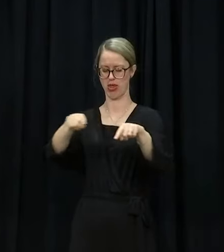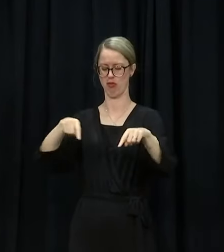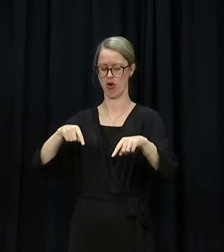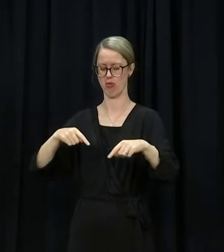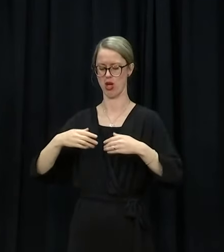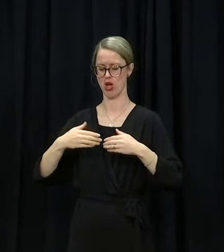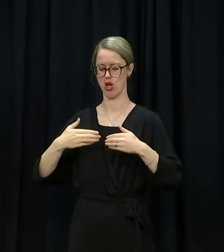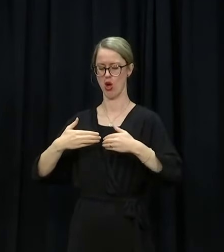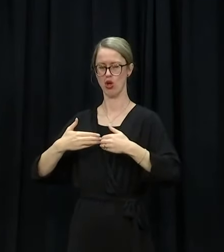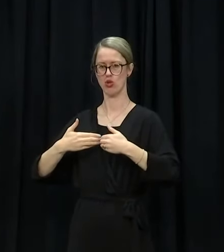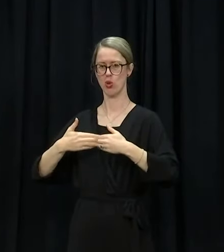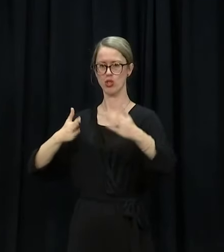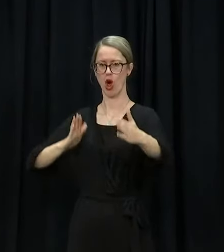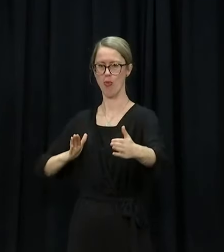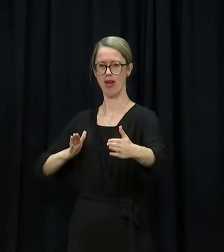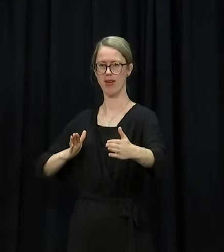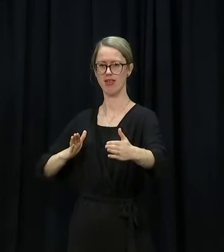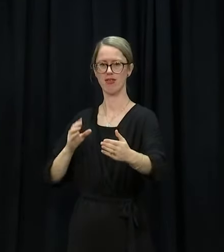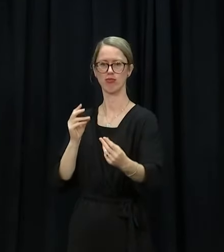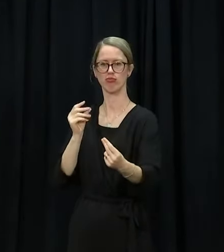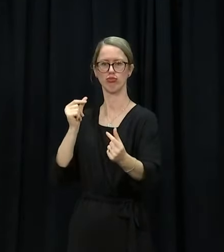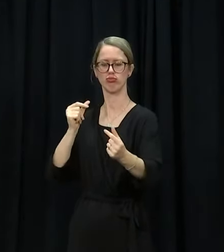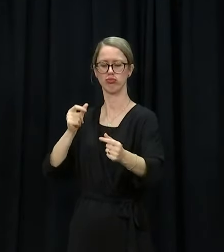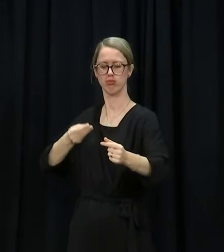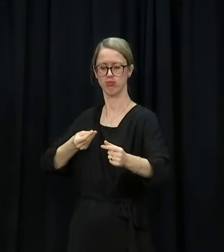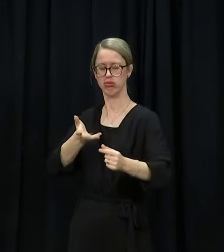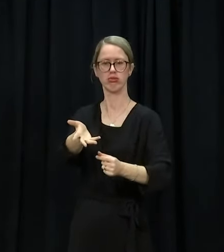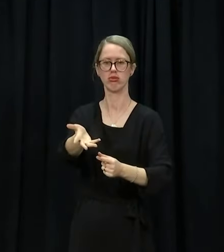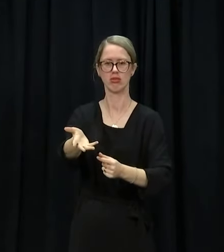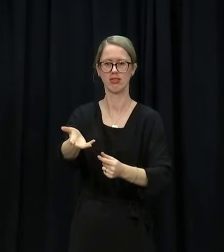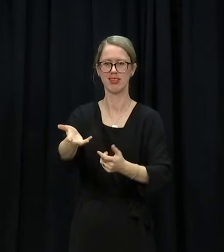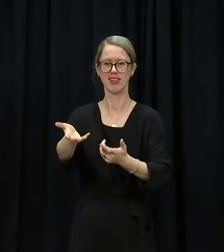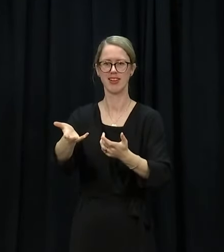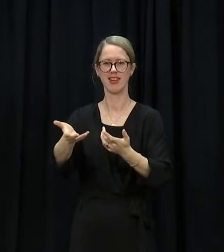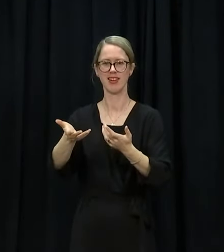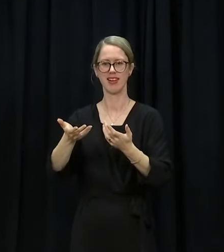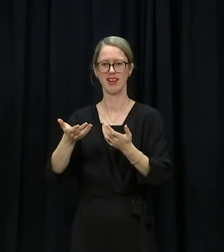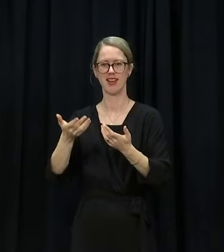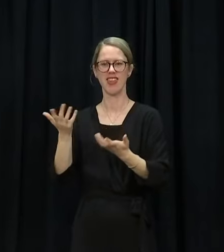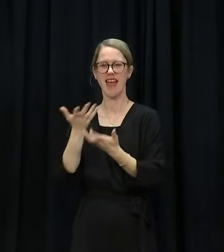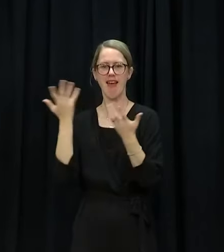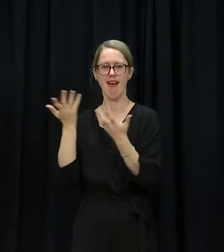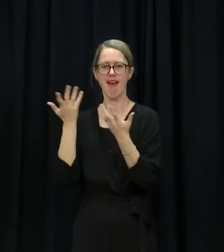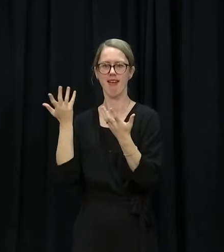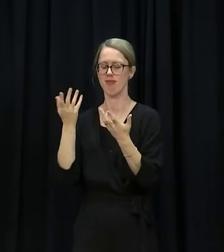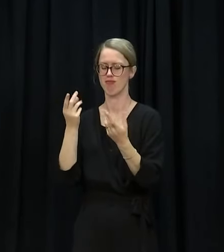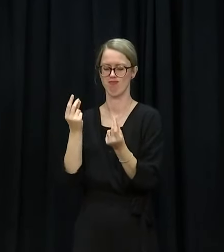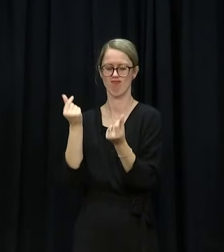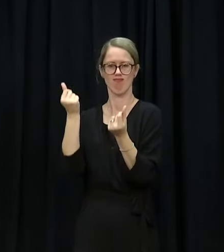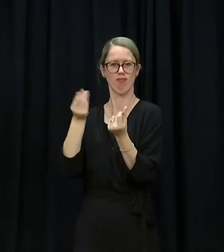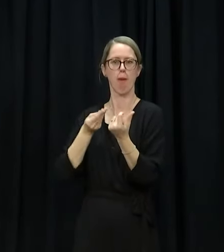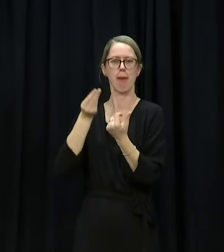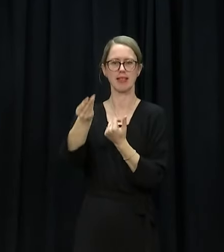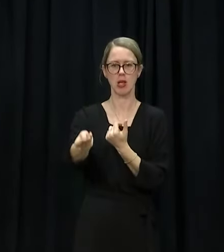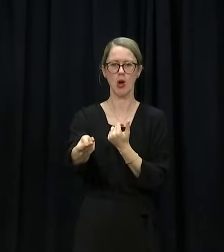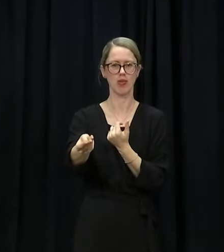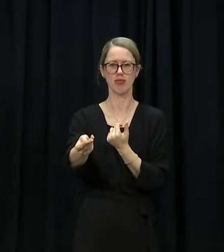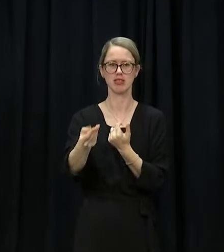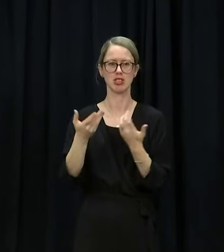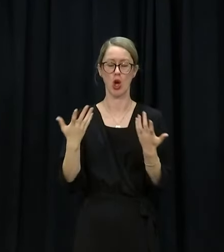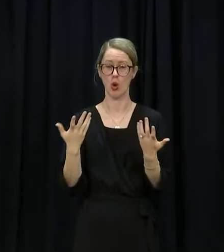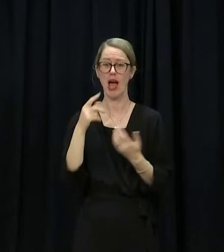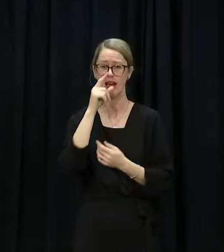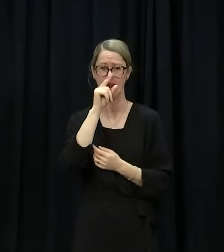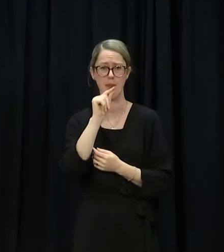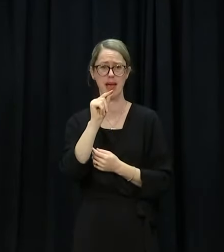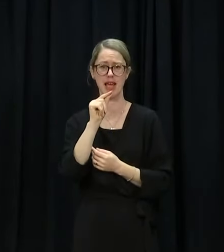of time by people on opposite sides of the corridor, and the virus being in the air was enough to cause infection. So it